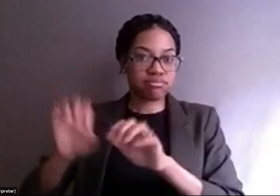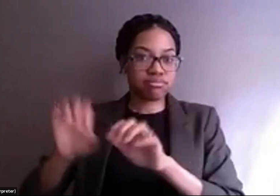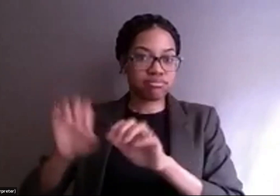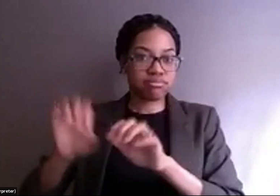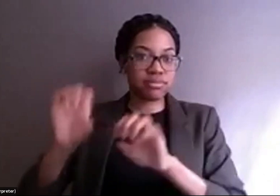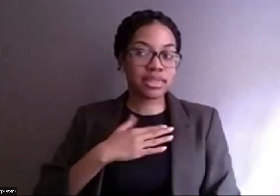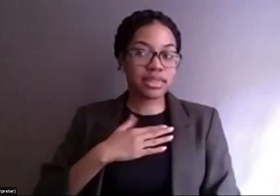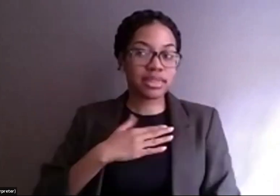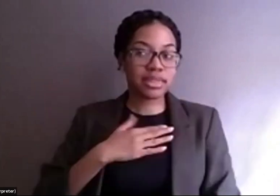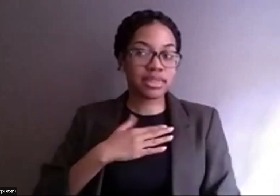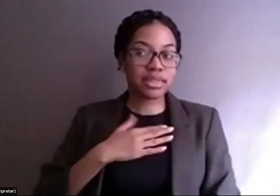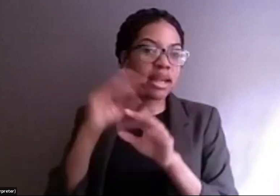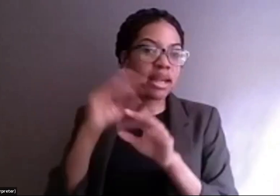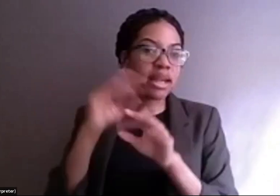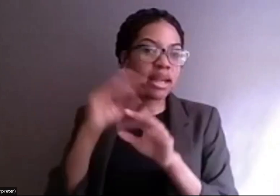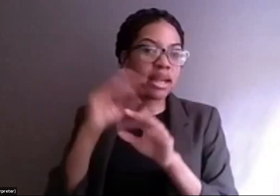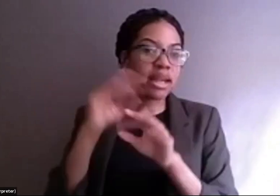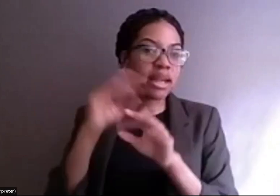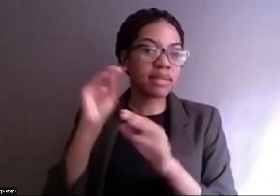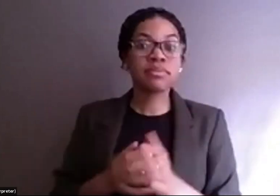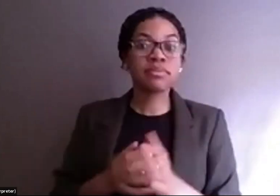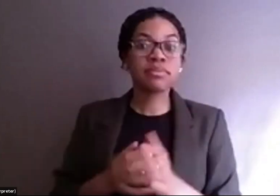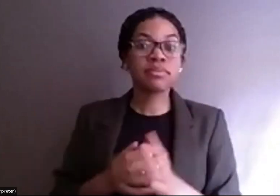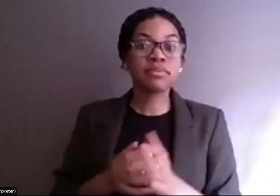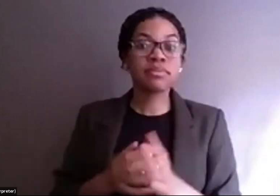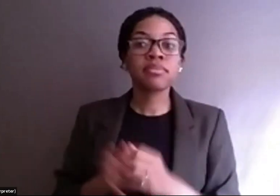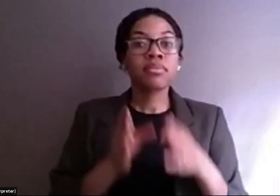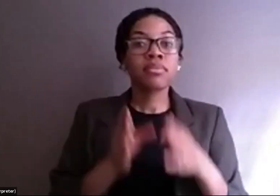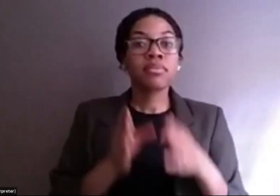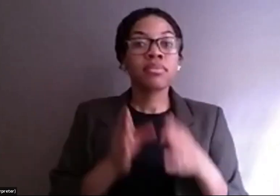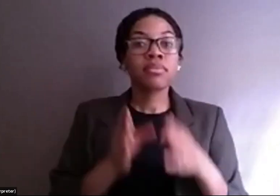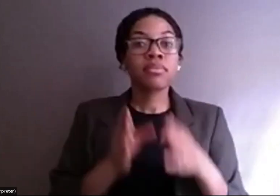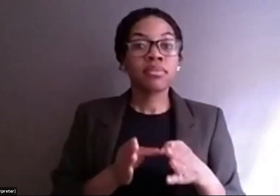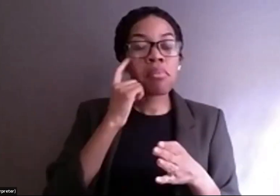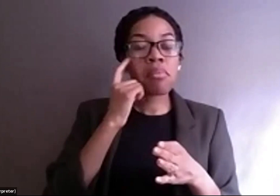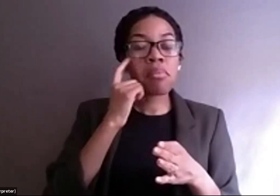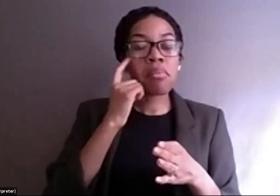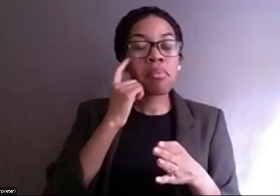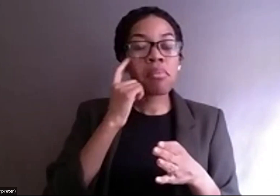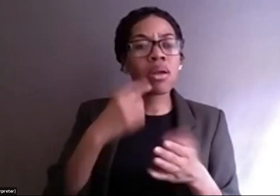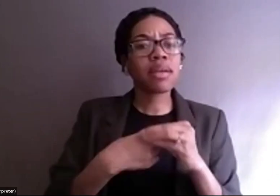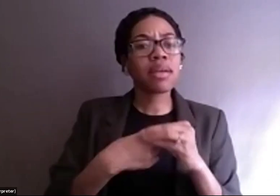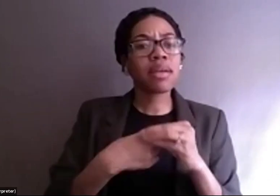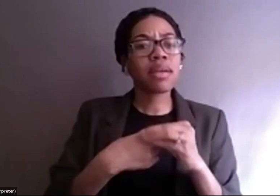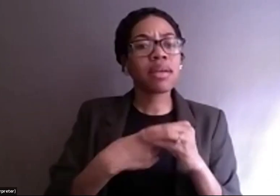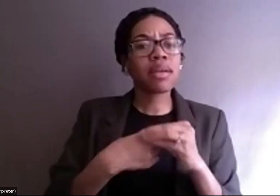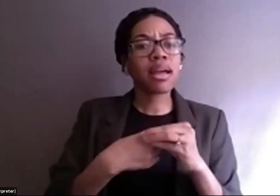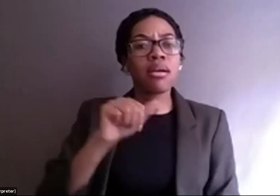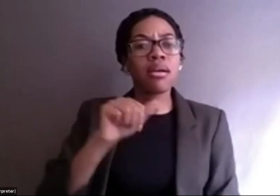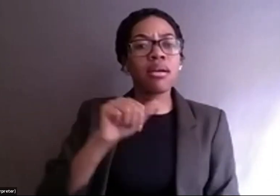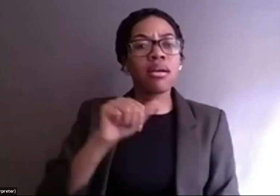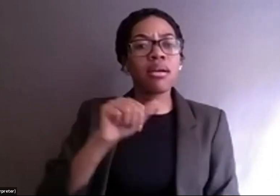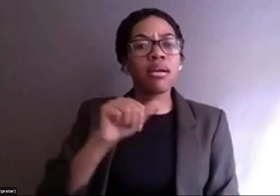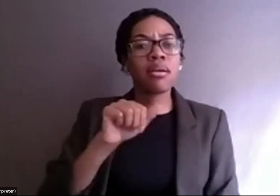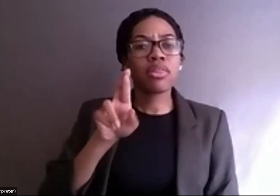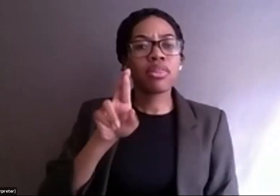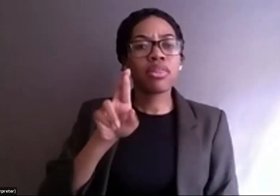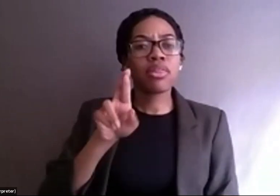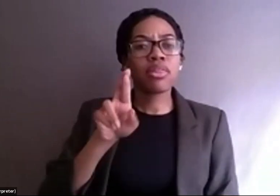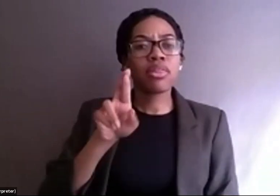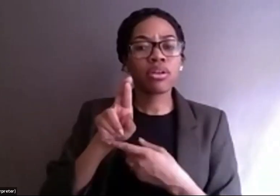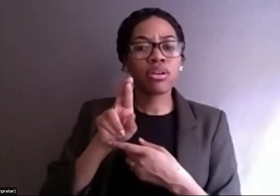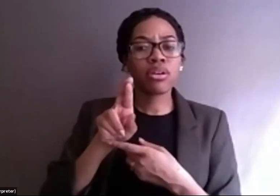the Panther that we talked about was actually from Clark College, before it was Clark University, before it became Clark